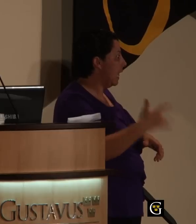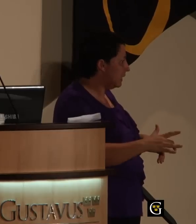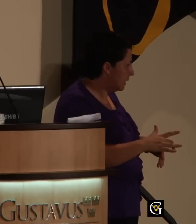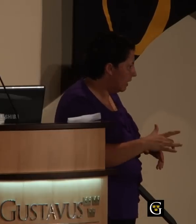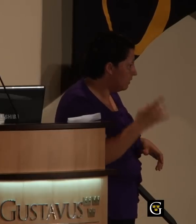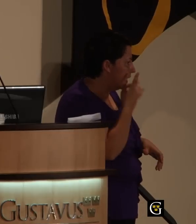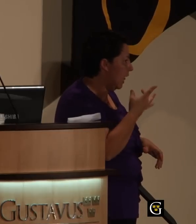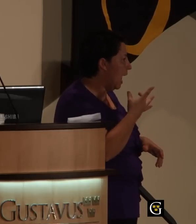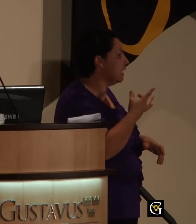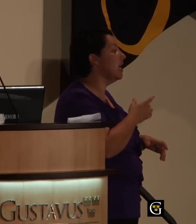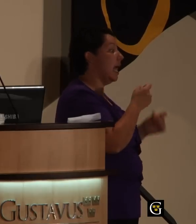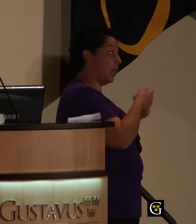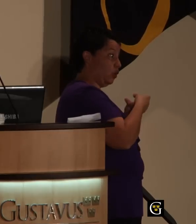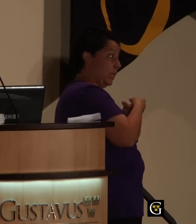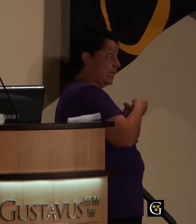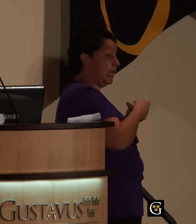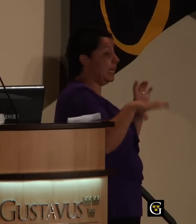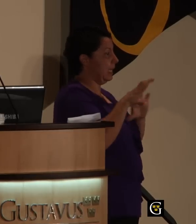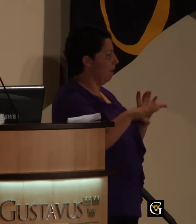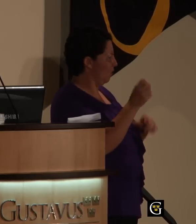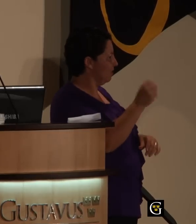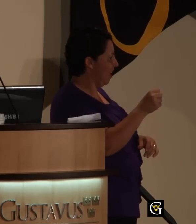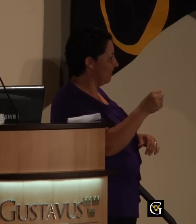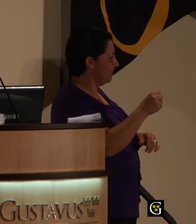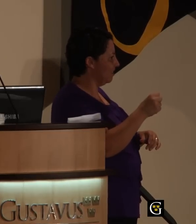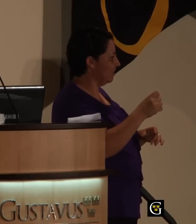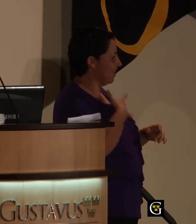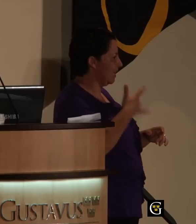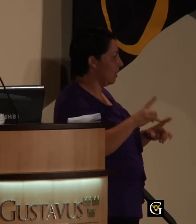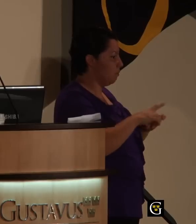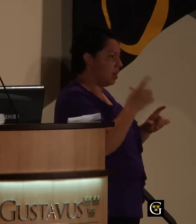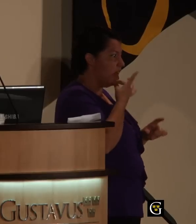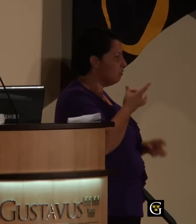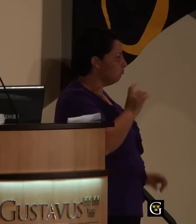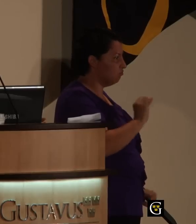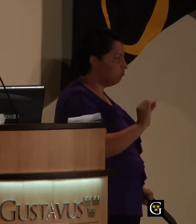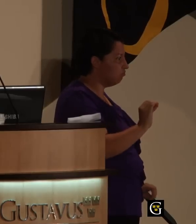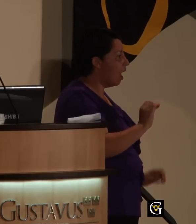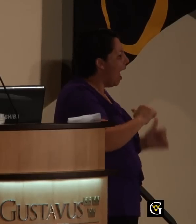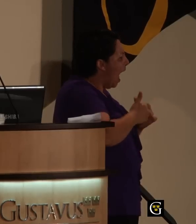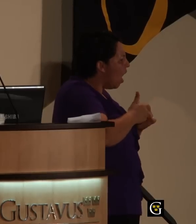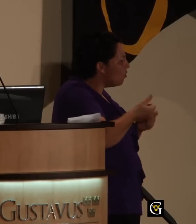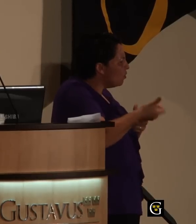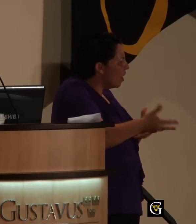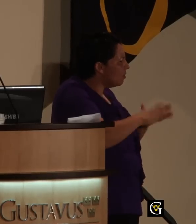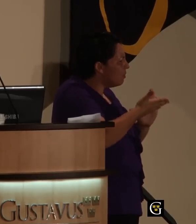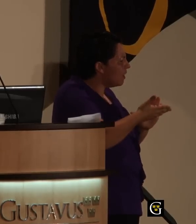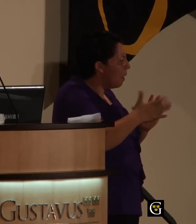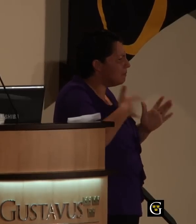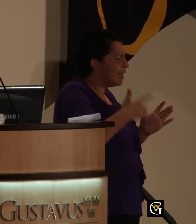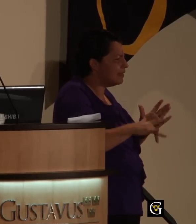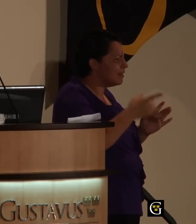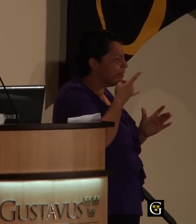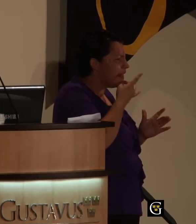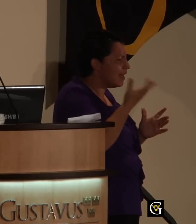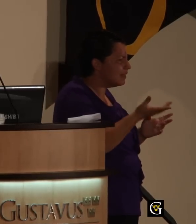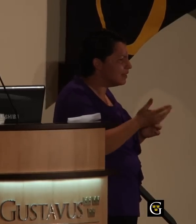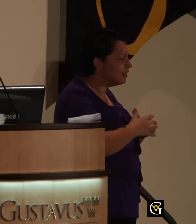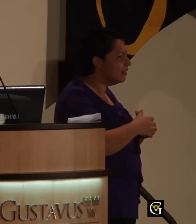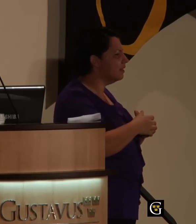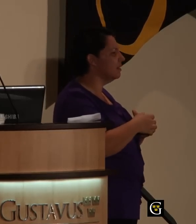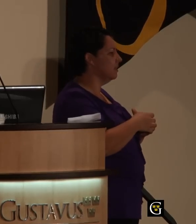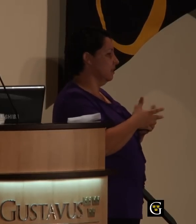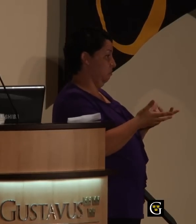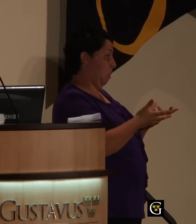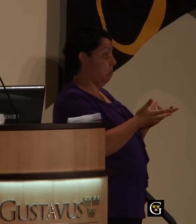chemicals, but not to light. How do you make them sensitive to light? Well, what in the natural world is sensitive to light? That's